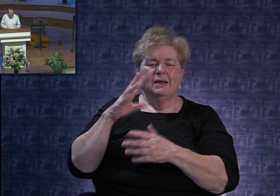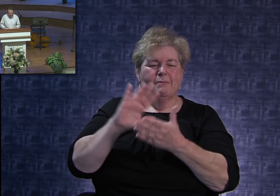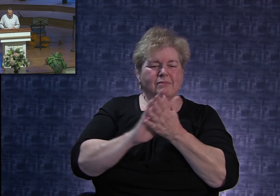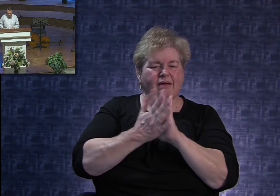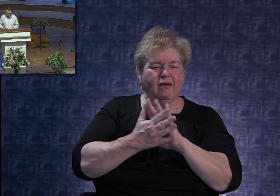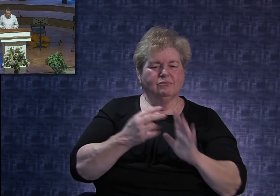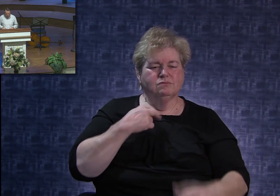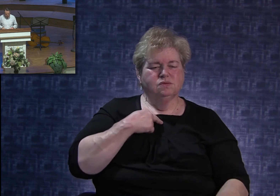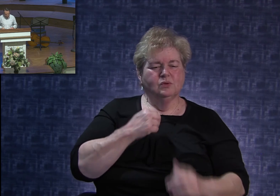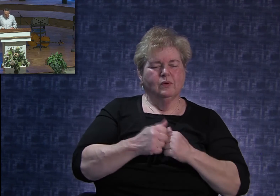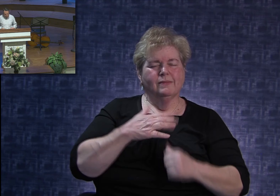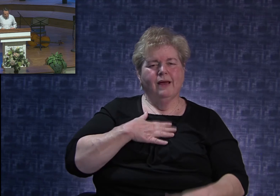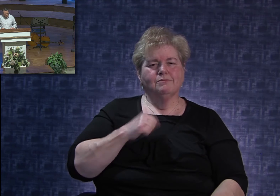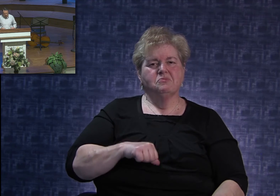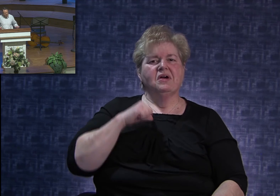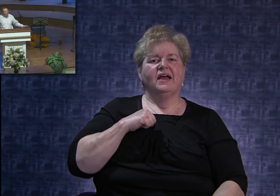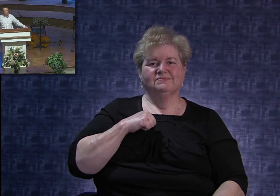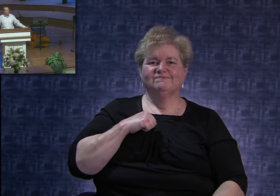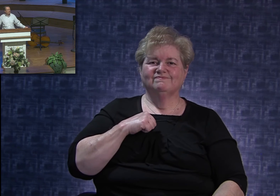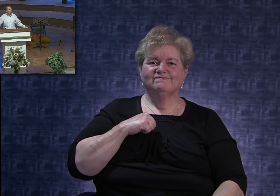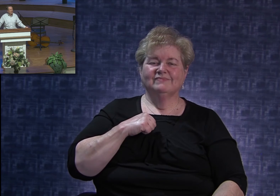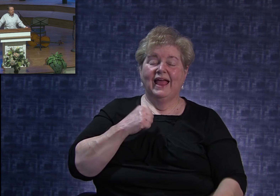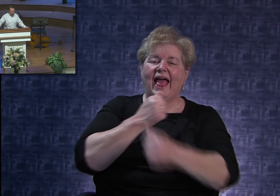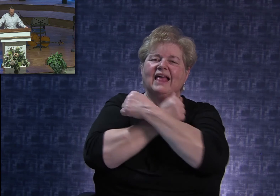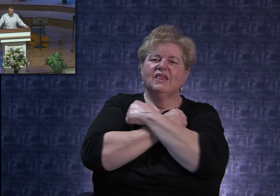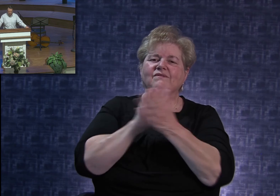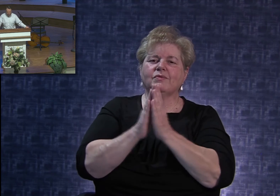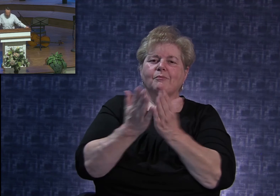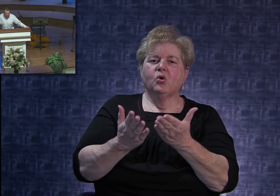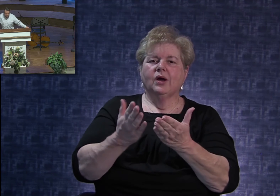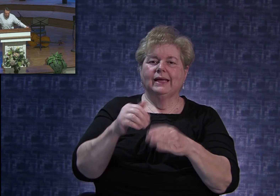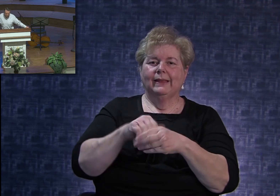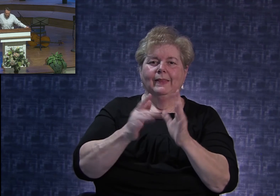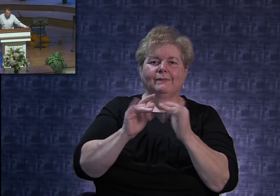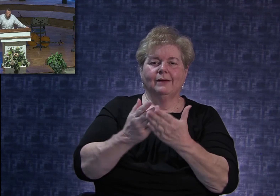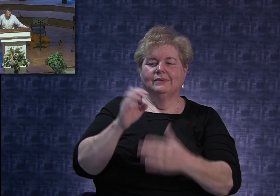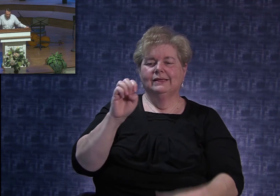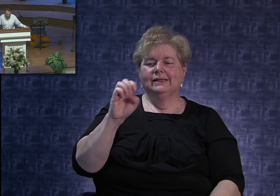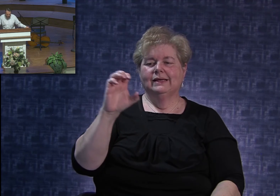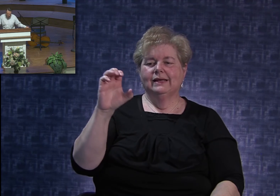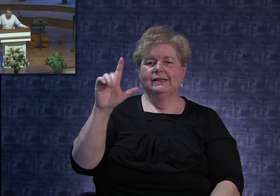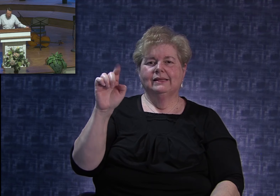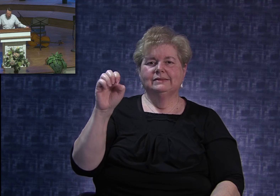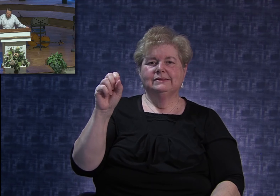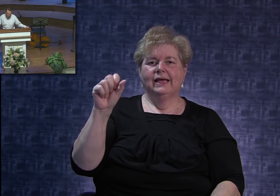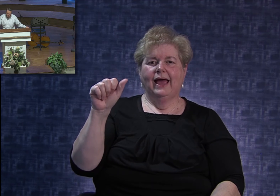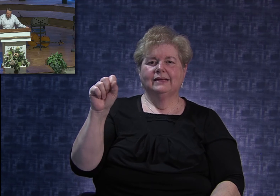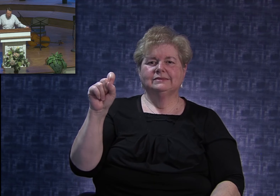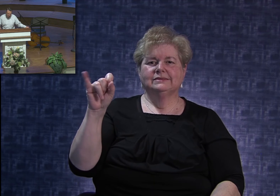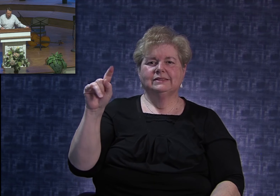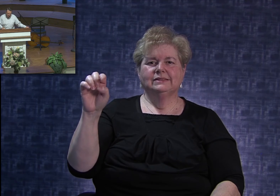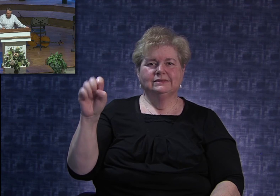of arrogance. I love the book of Ecclesiastes. It's one of my favorite Old Testament books